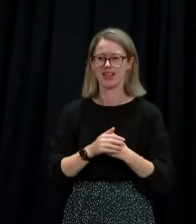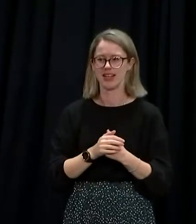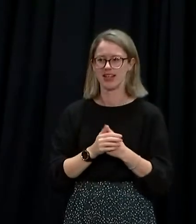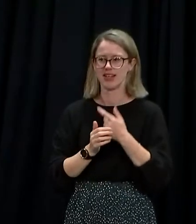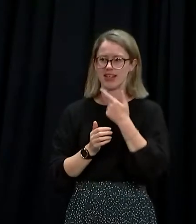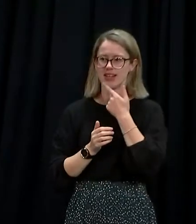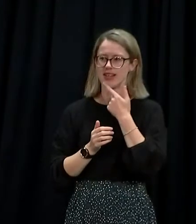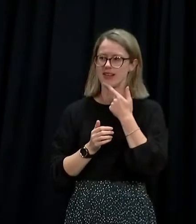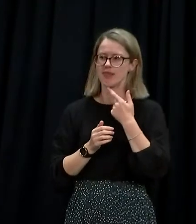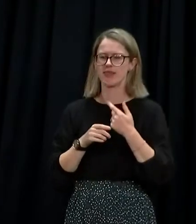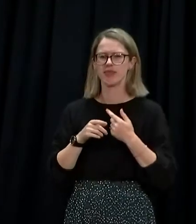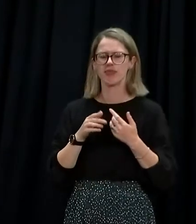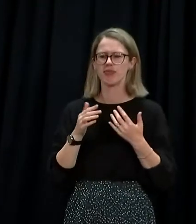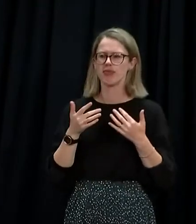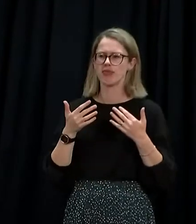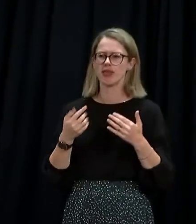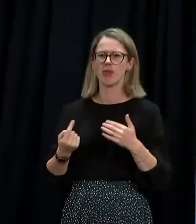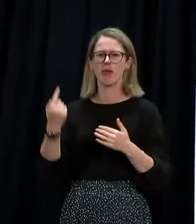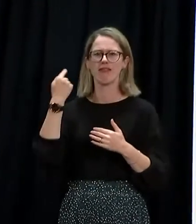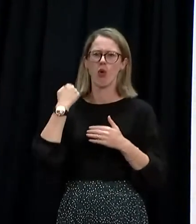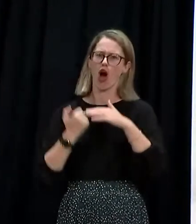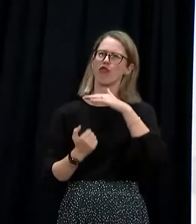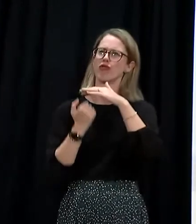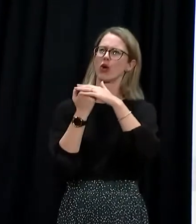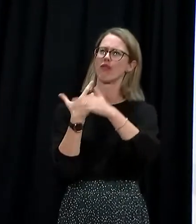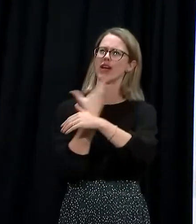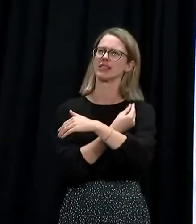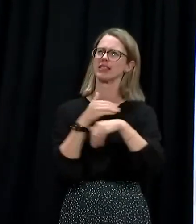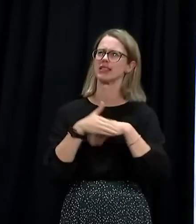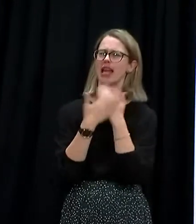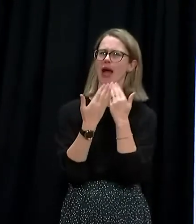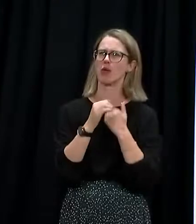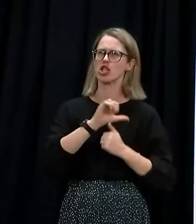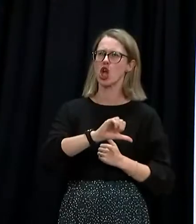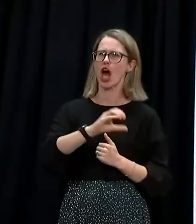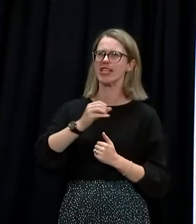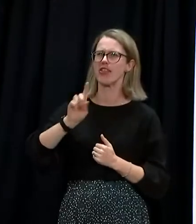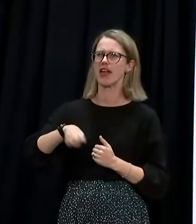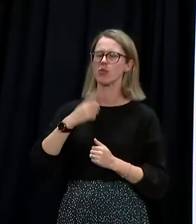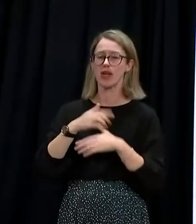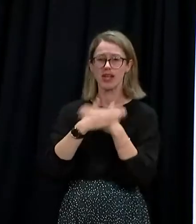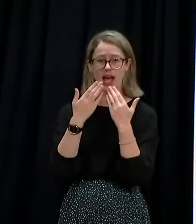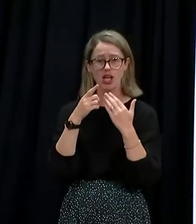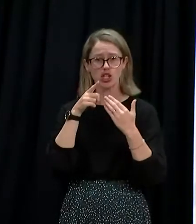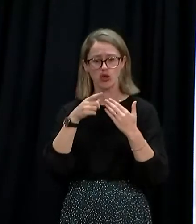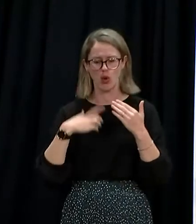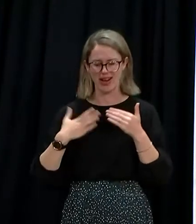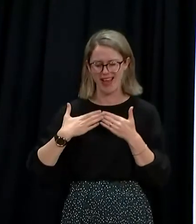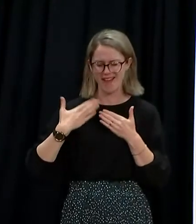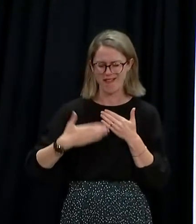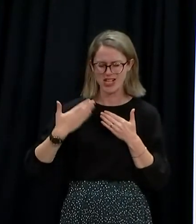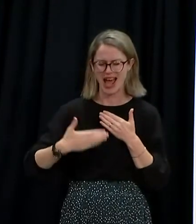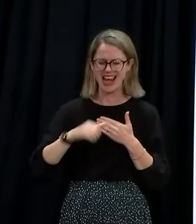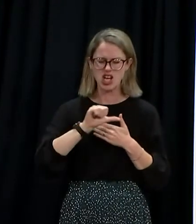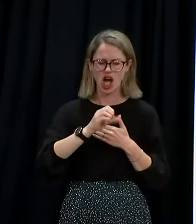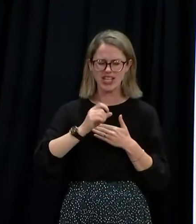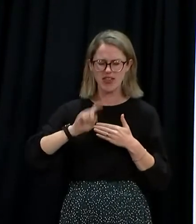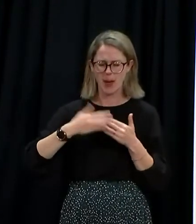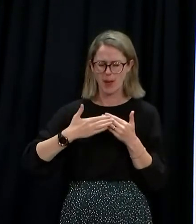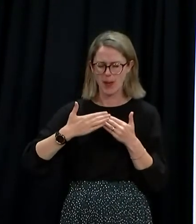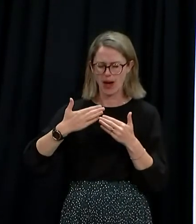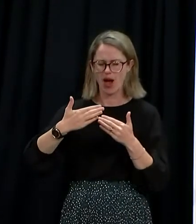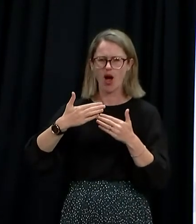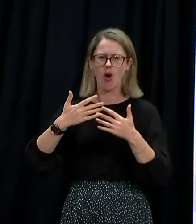just, at one point our record vaccination was about, I think it was 90,000 a day. Are you looking for just day after day after day of about 90,000, or are